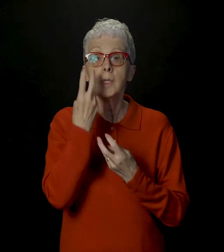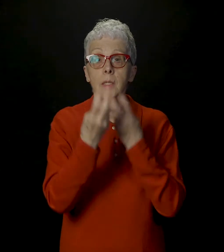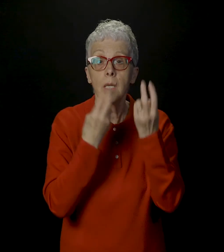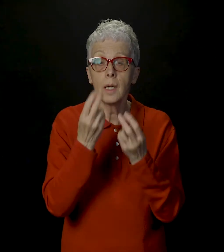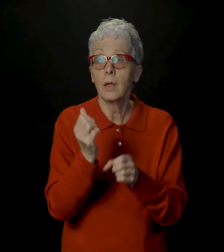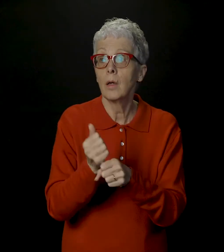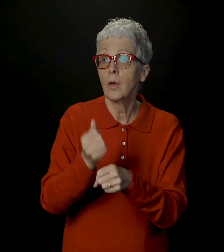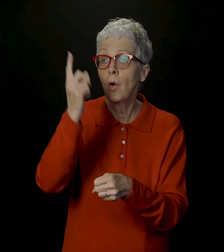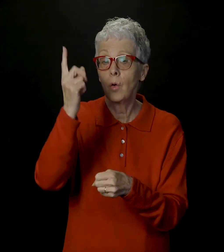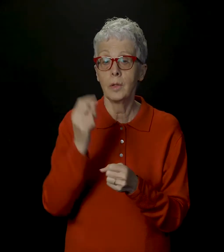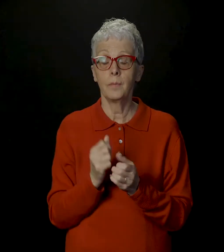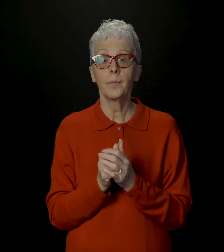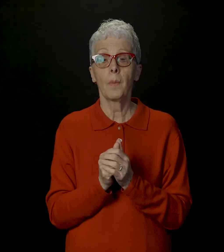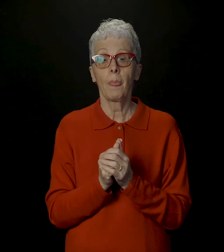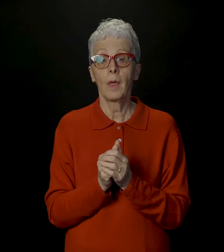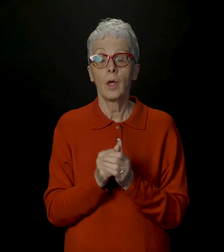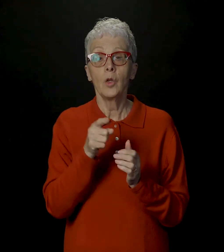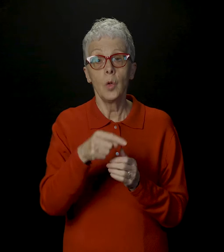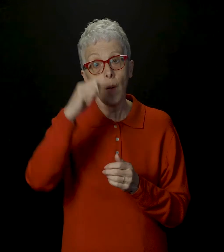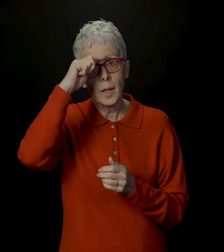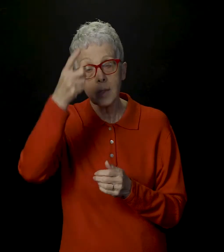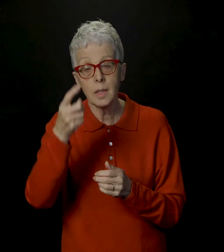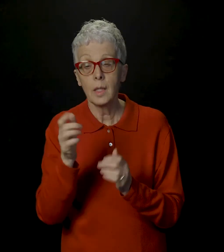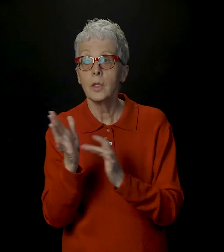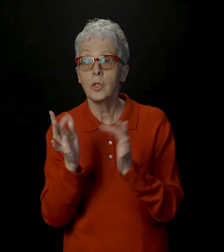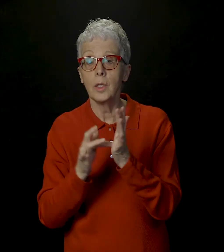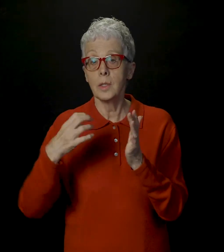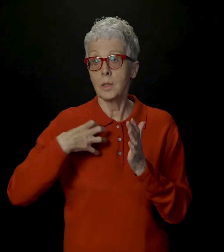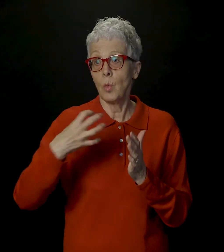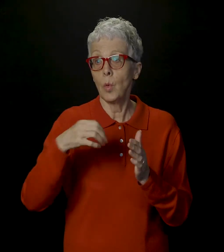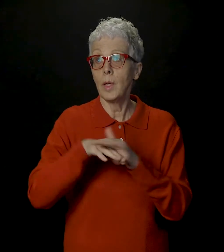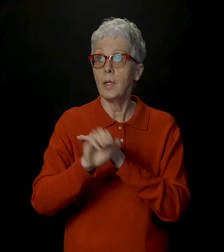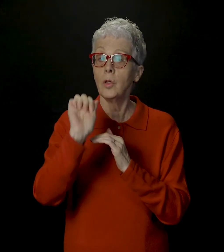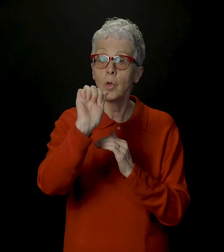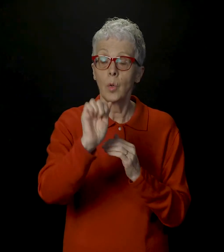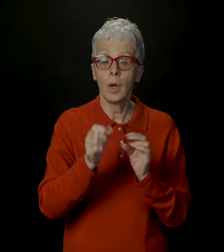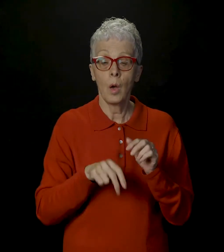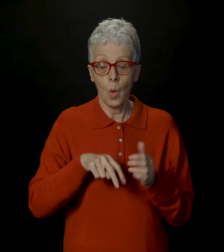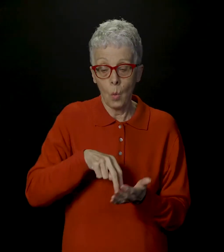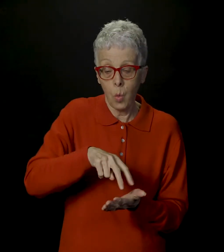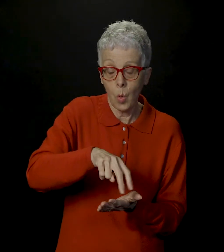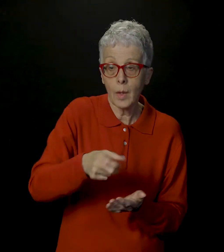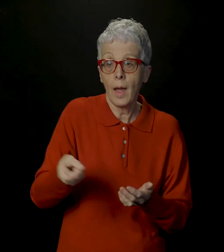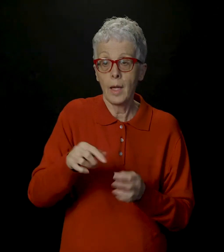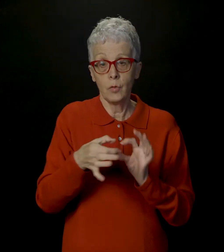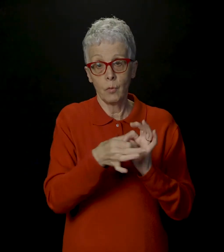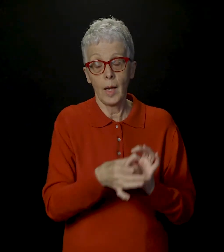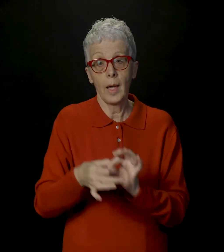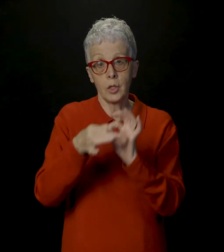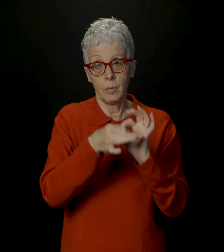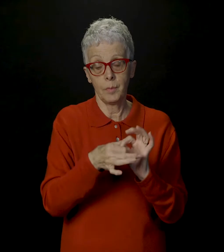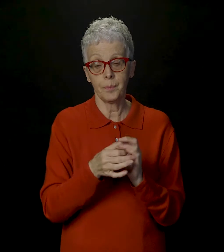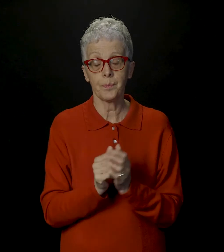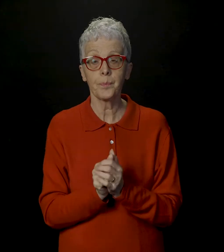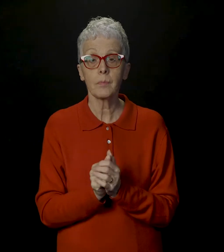build that confidence As you understand Him more In your daily walk In a relationship With Him Today we want to share Some really